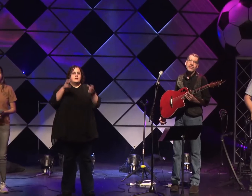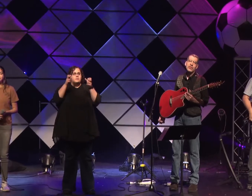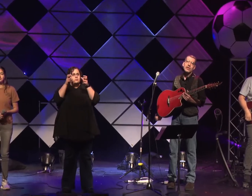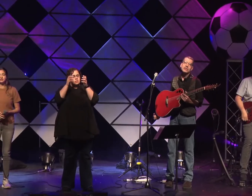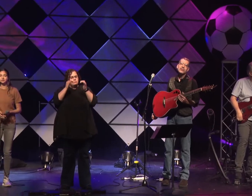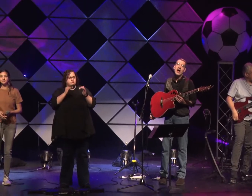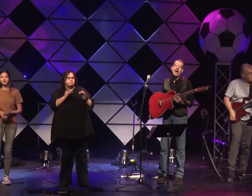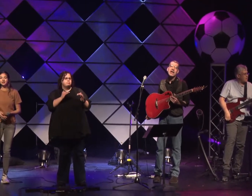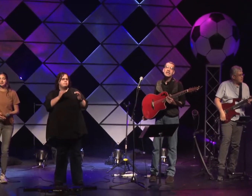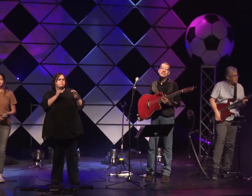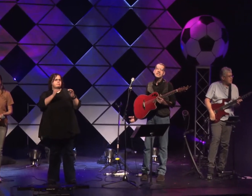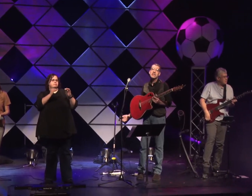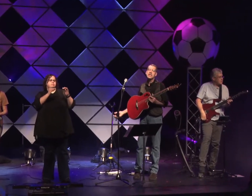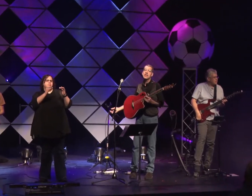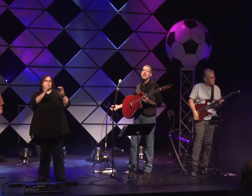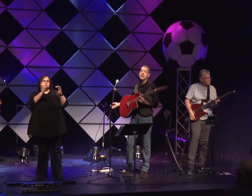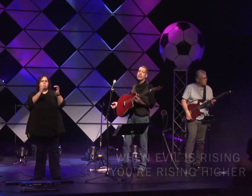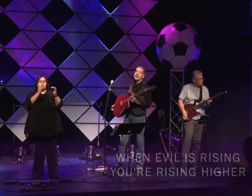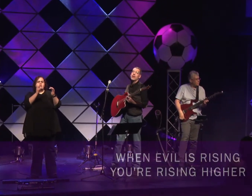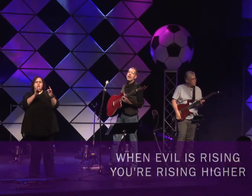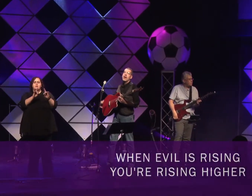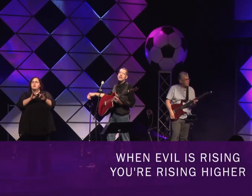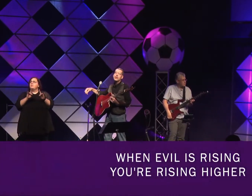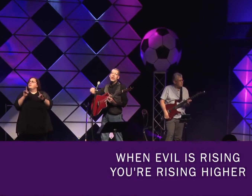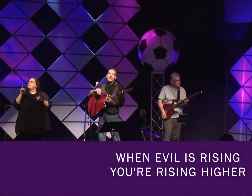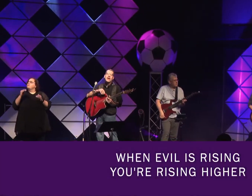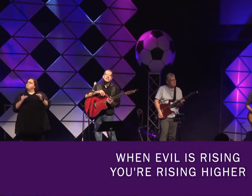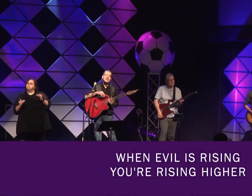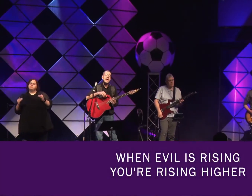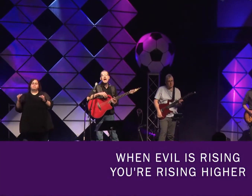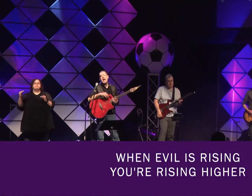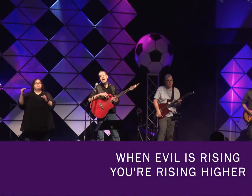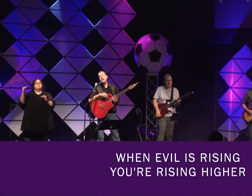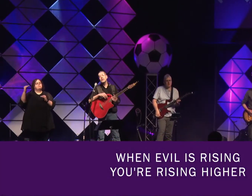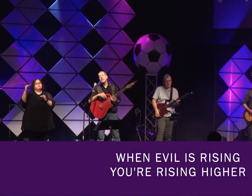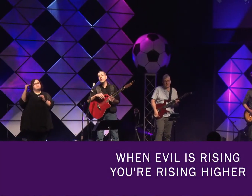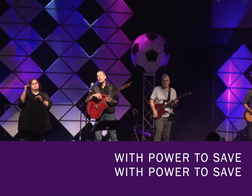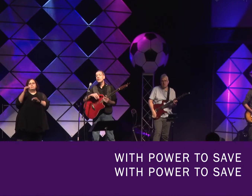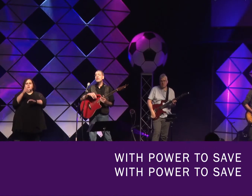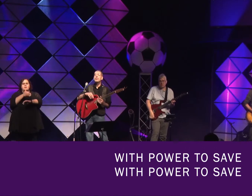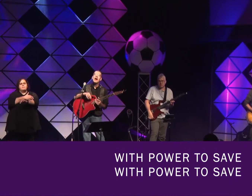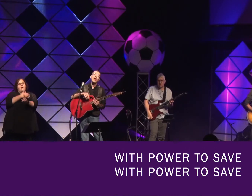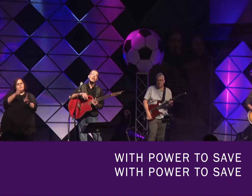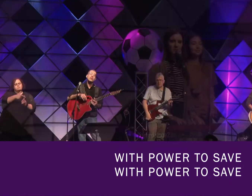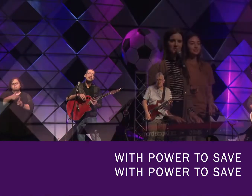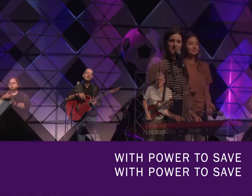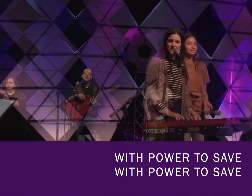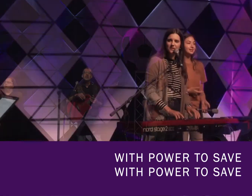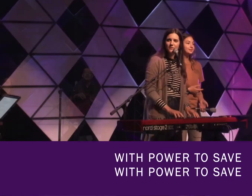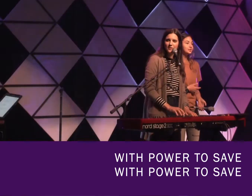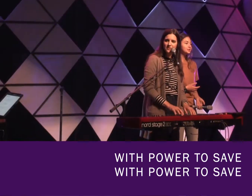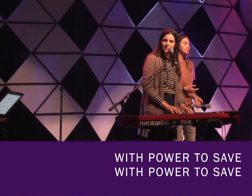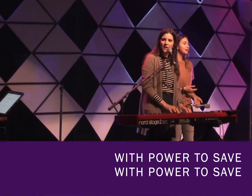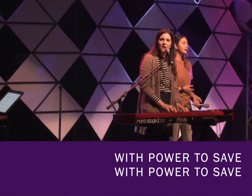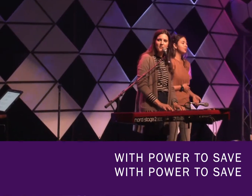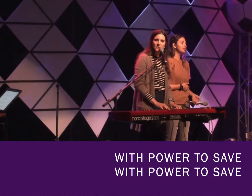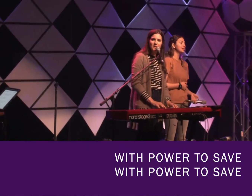When evil is rising, you're rising higher with power to